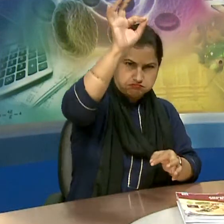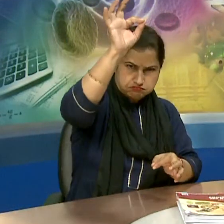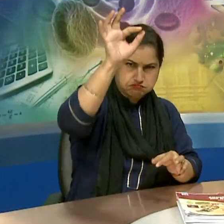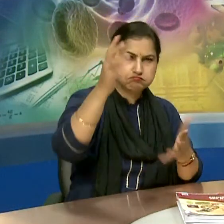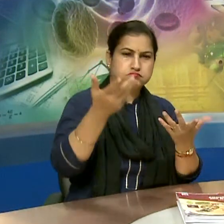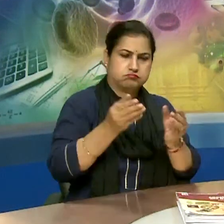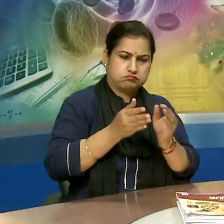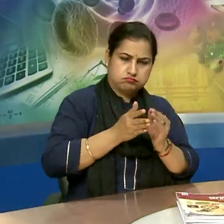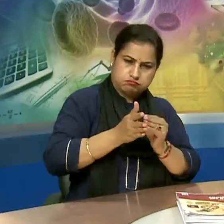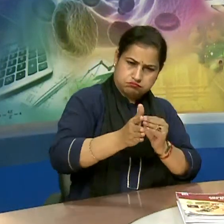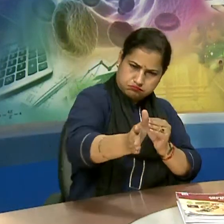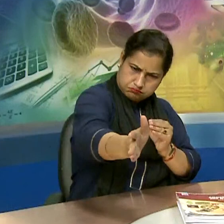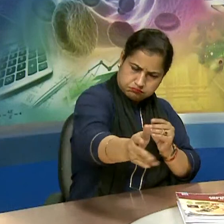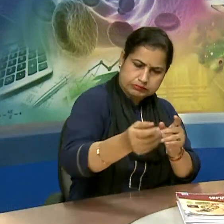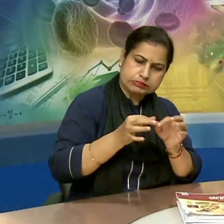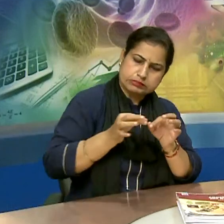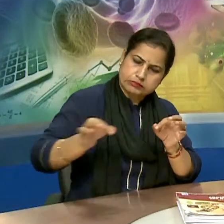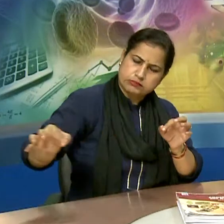of length